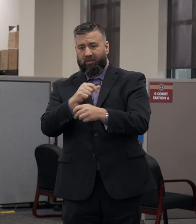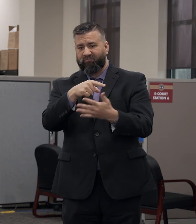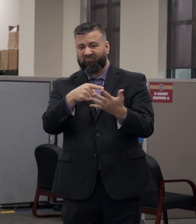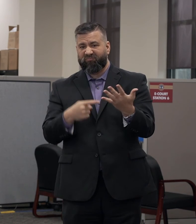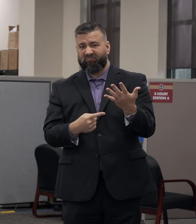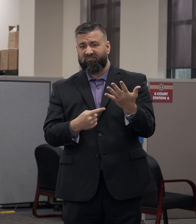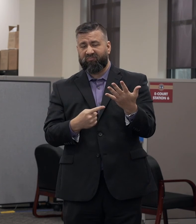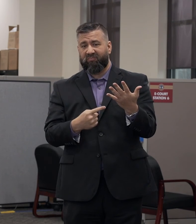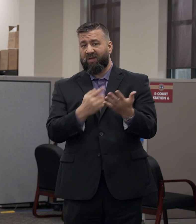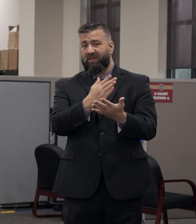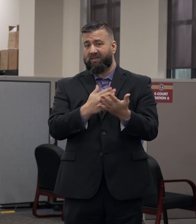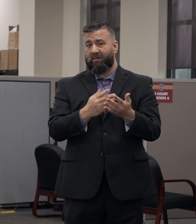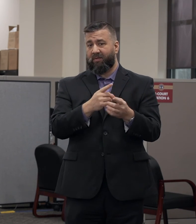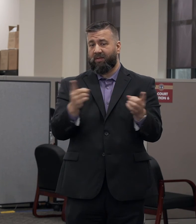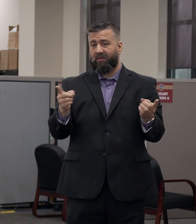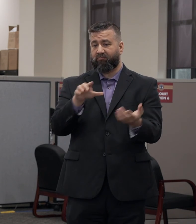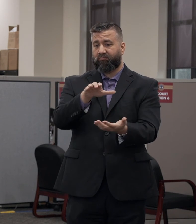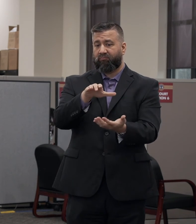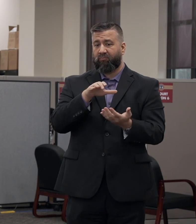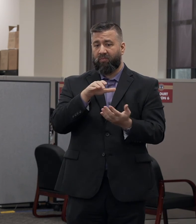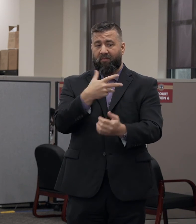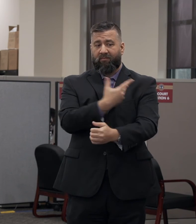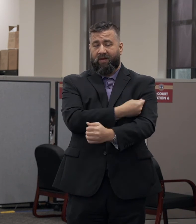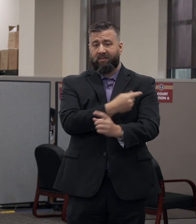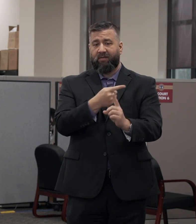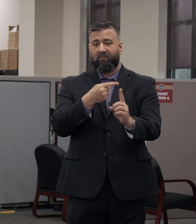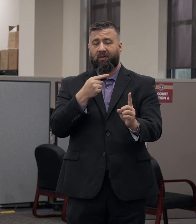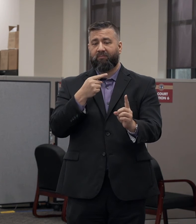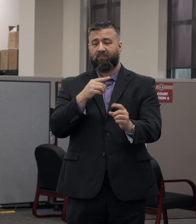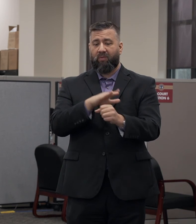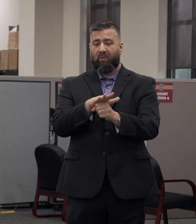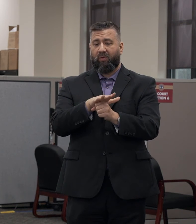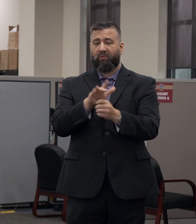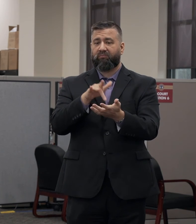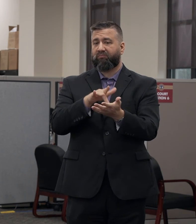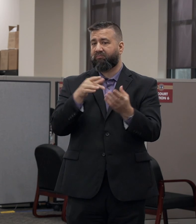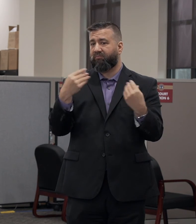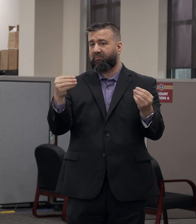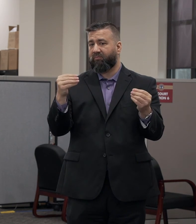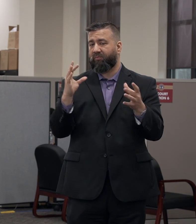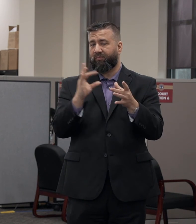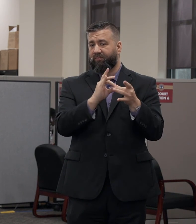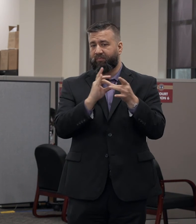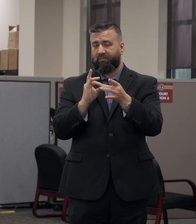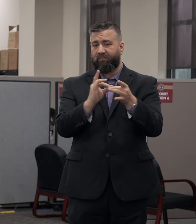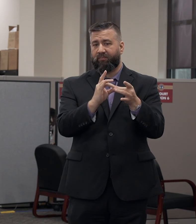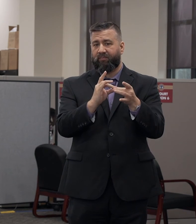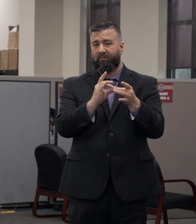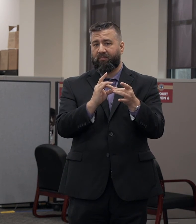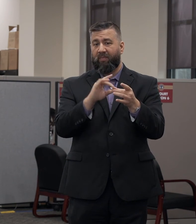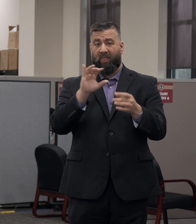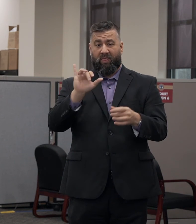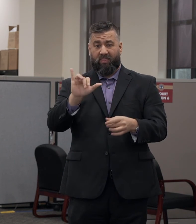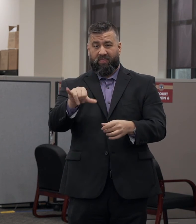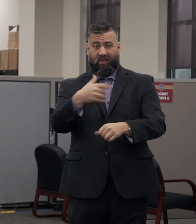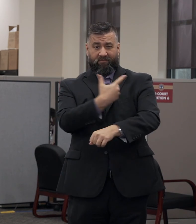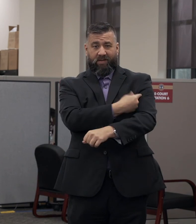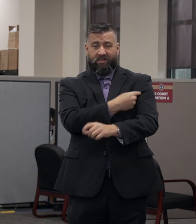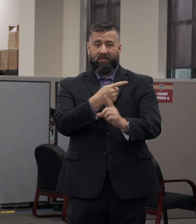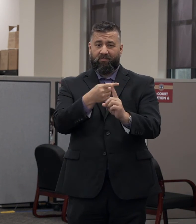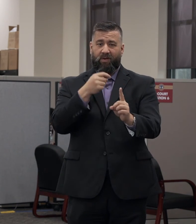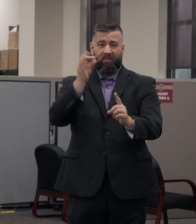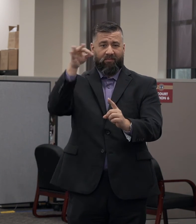are receiving vaccines through local pharmacy relationships. Their vaccine is directly from the federal pharmacy